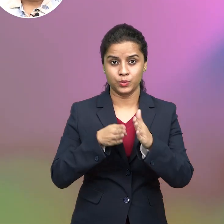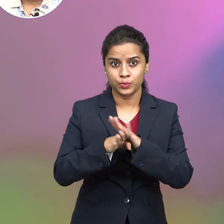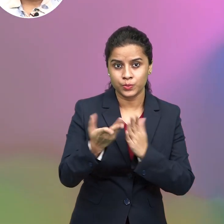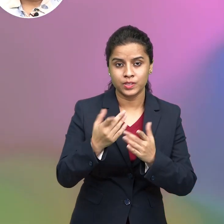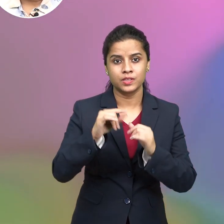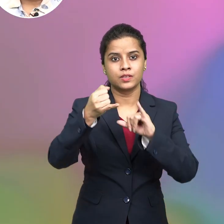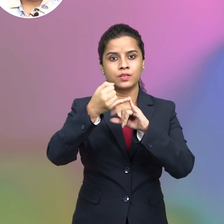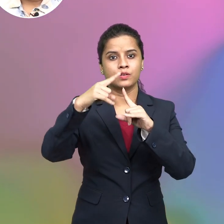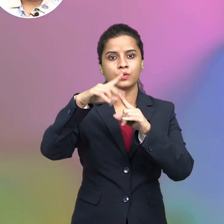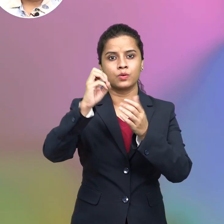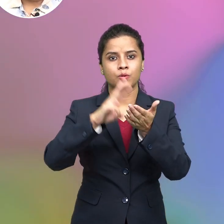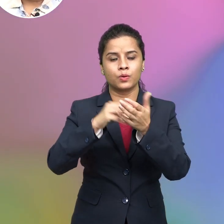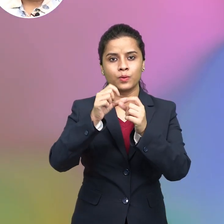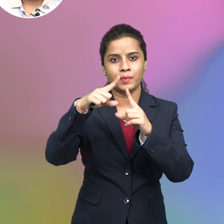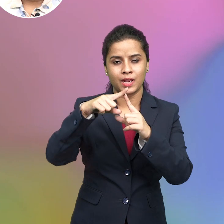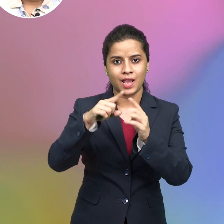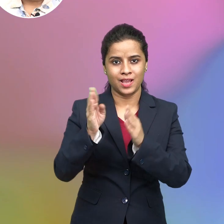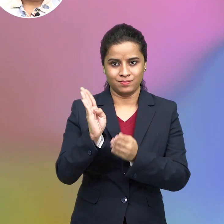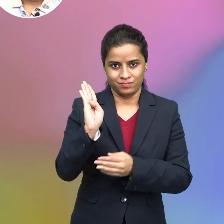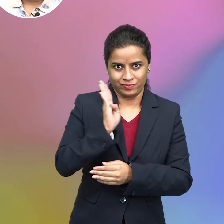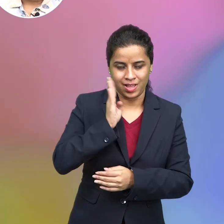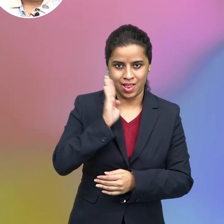the stomata in leaves,